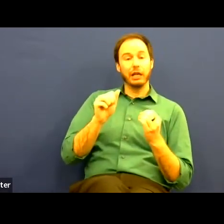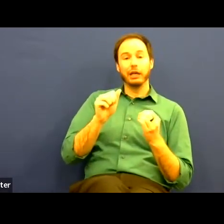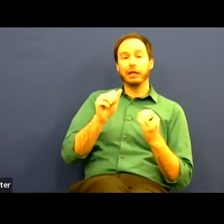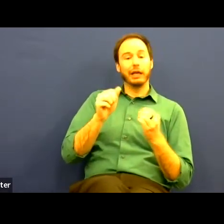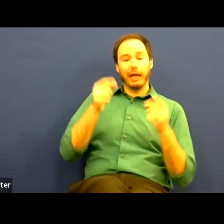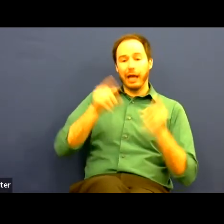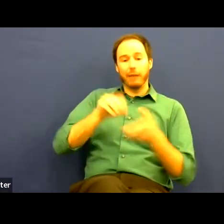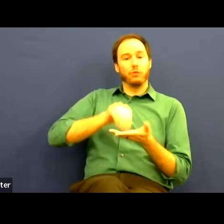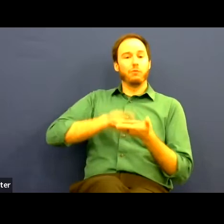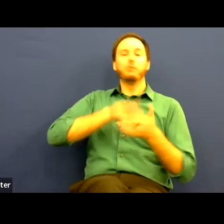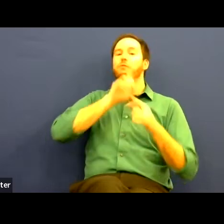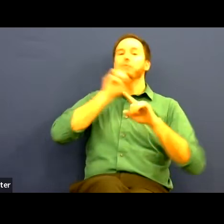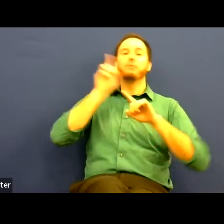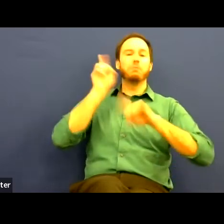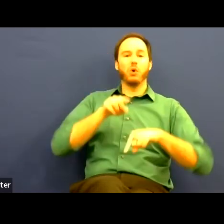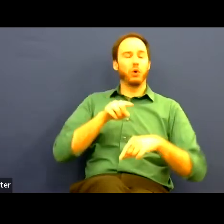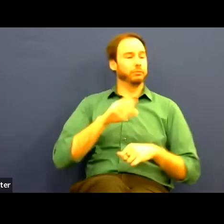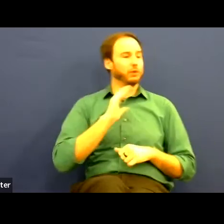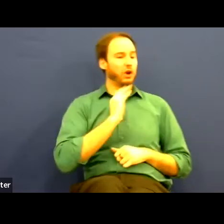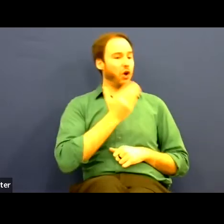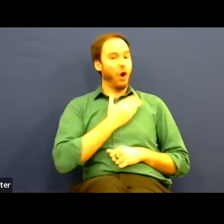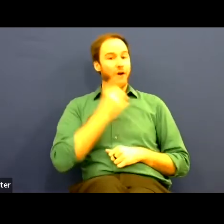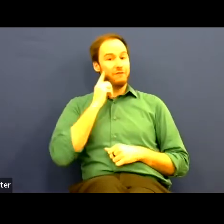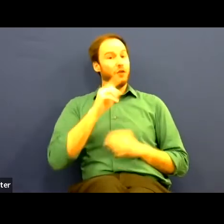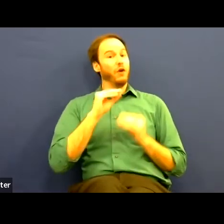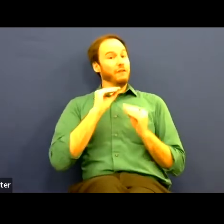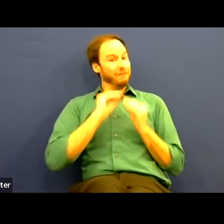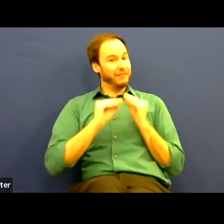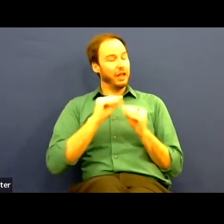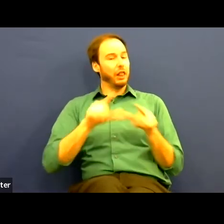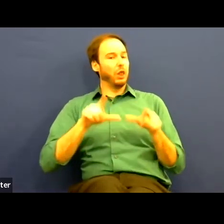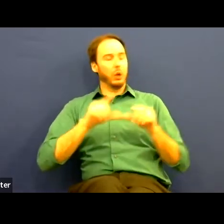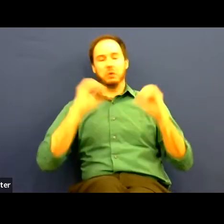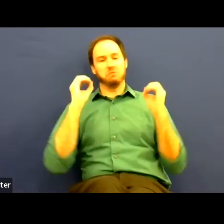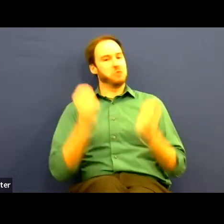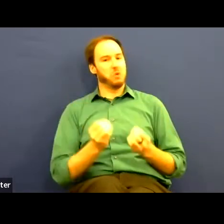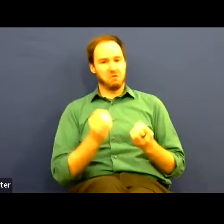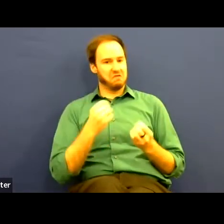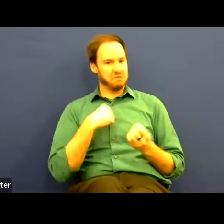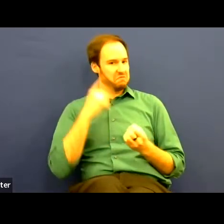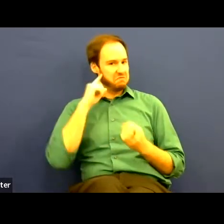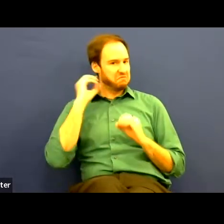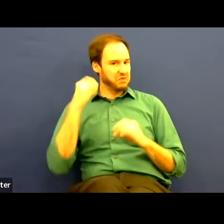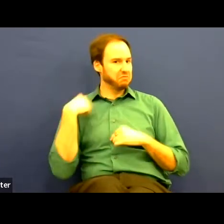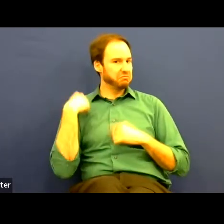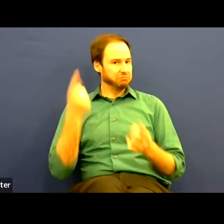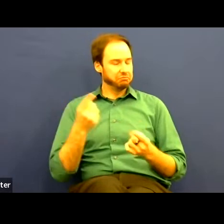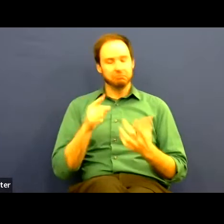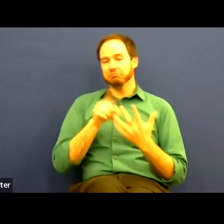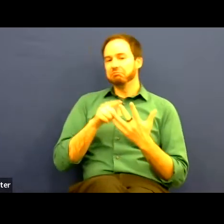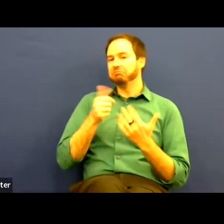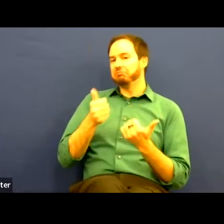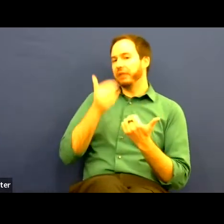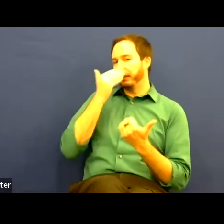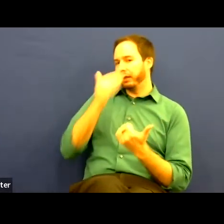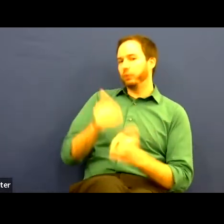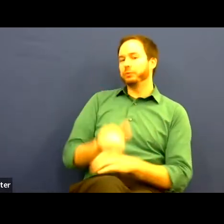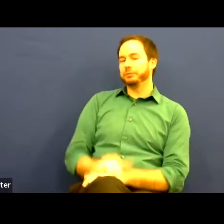you're aware of? Not at our service locations, no, not that I've been informed of. Okay, thank you.